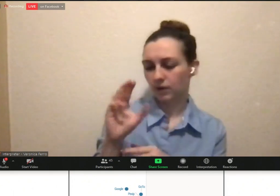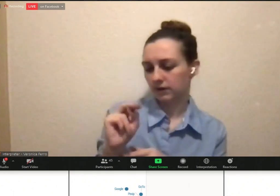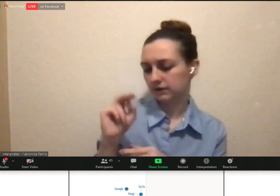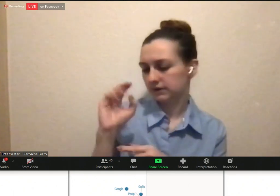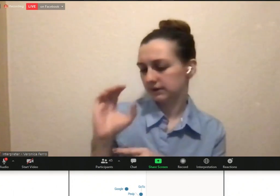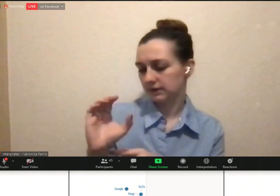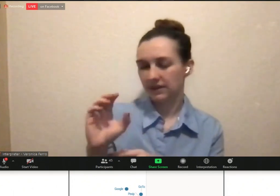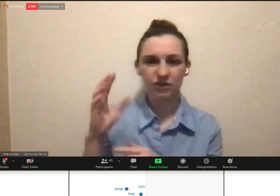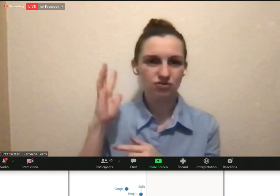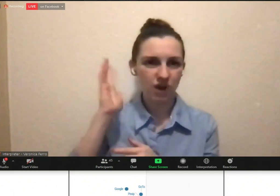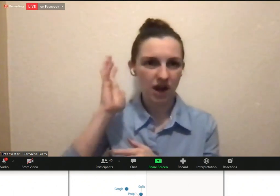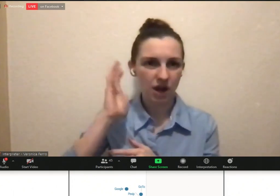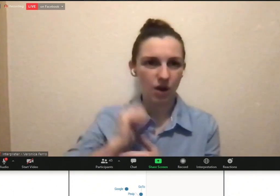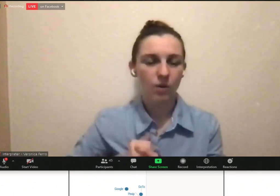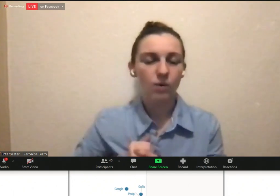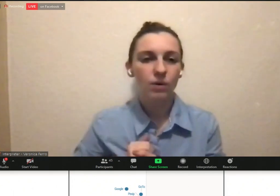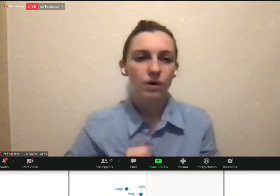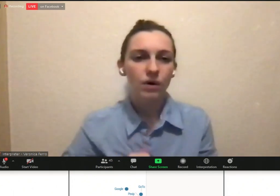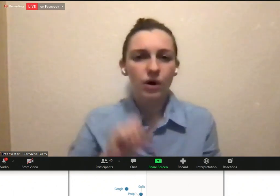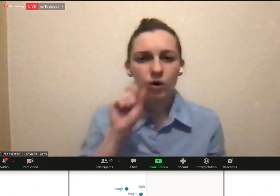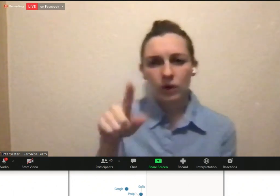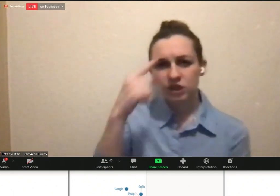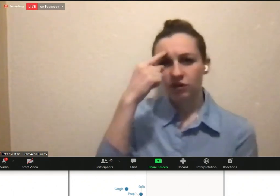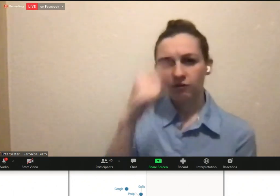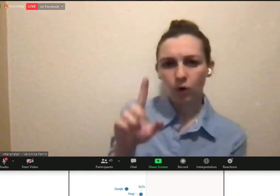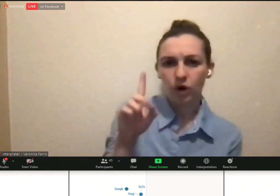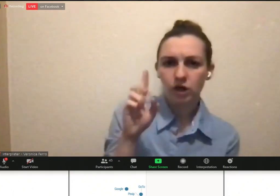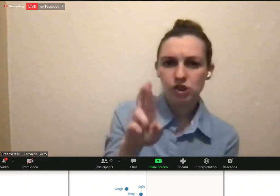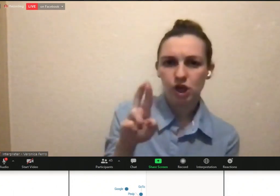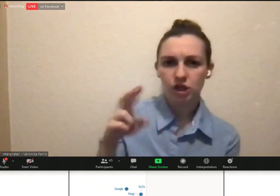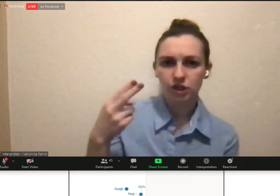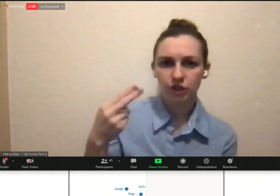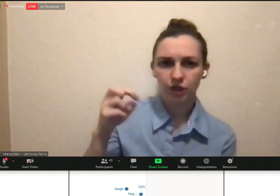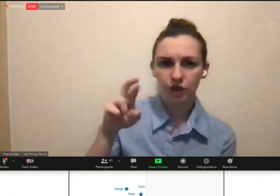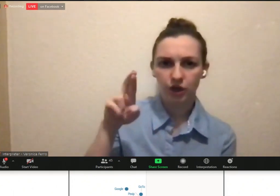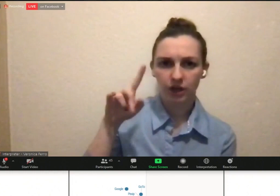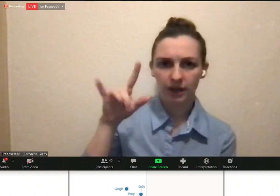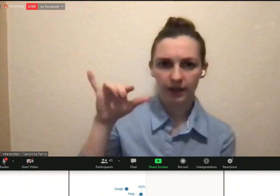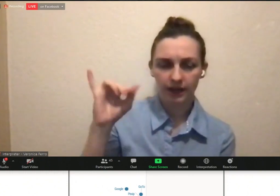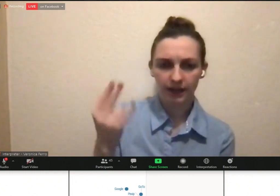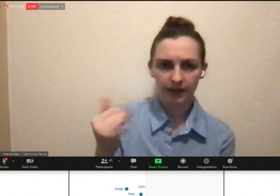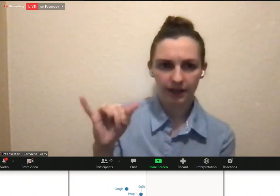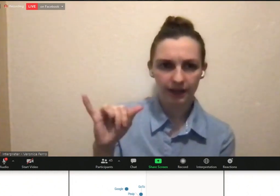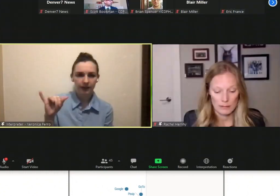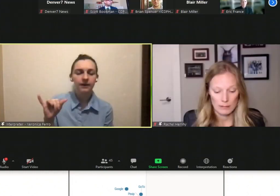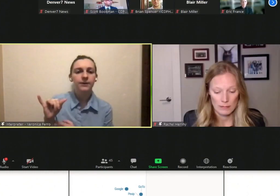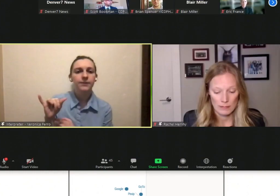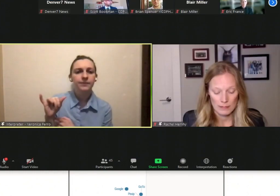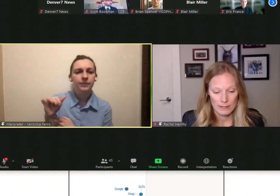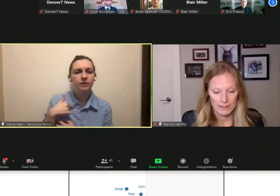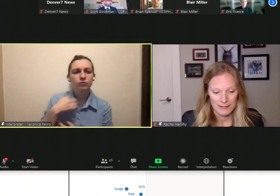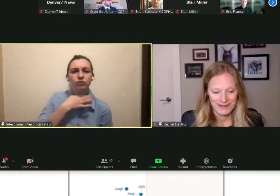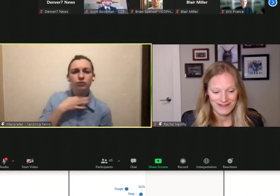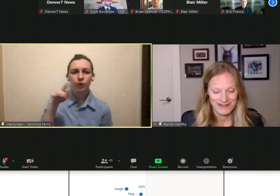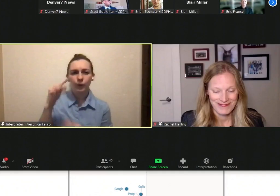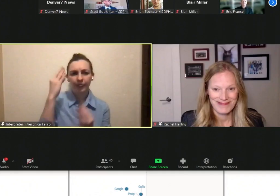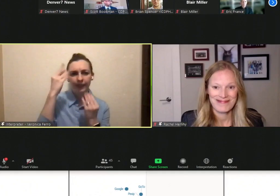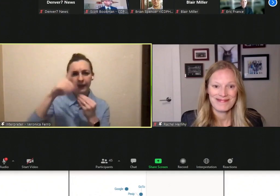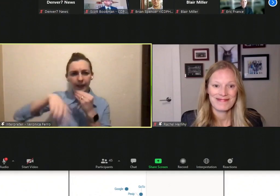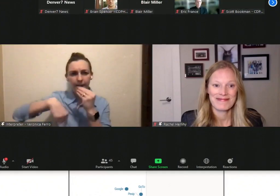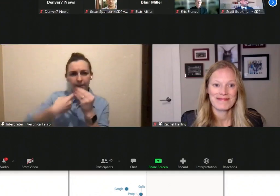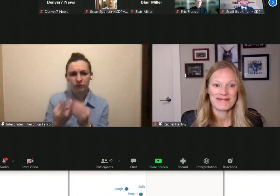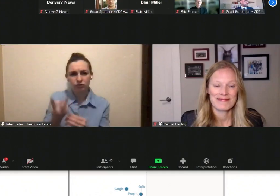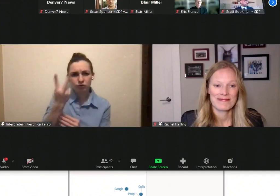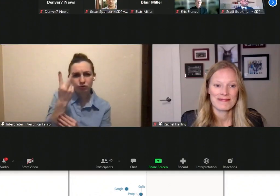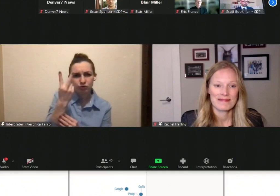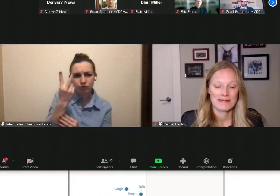Dr. Hurley. I'm wondering what you think of two trends here, because I don't know what to think of them.